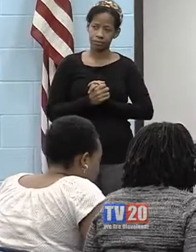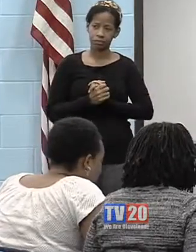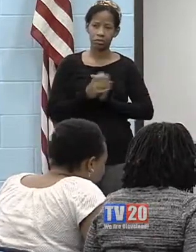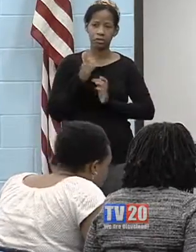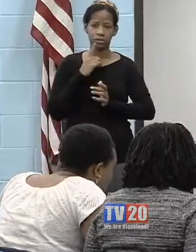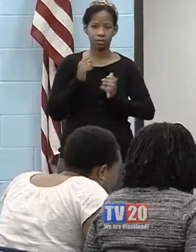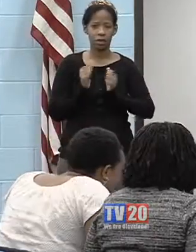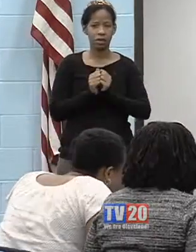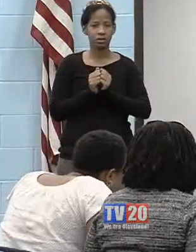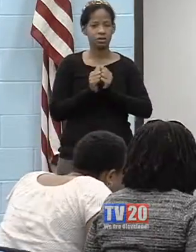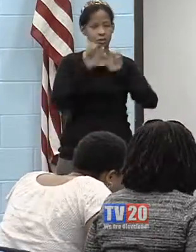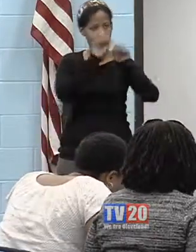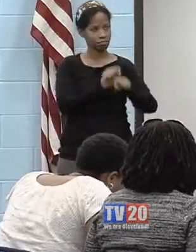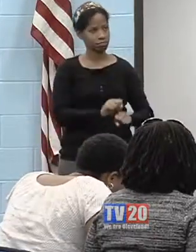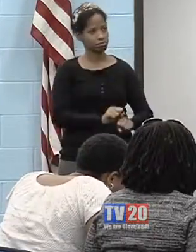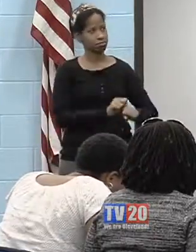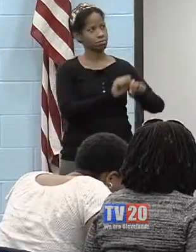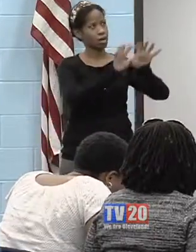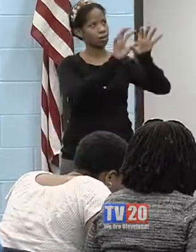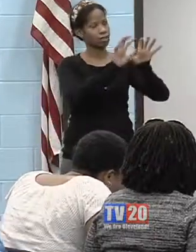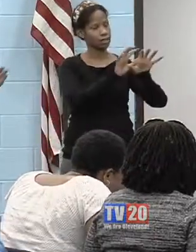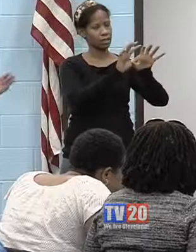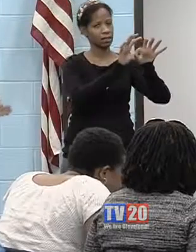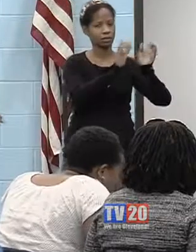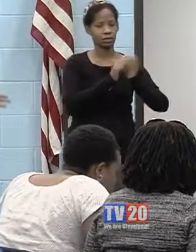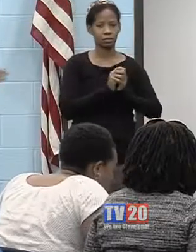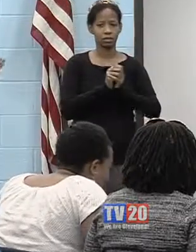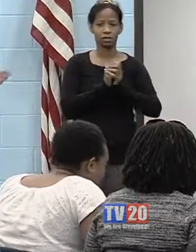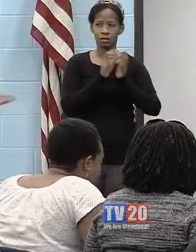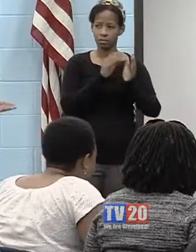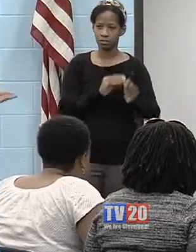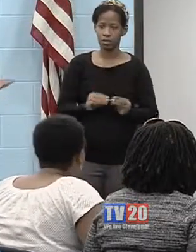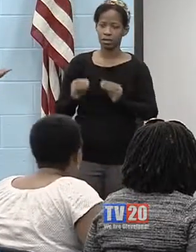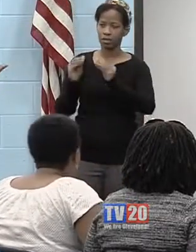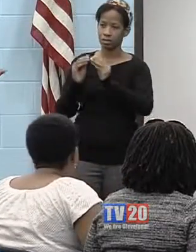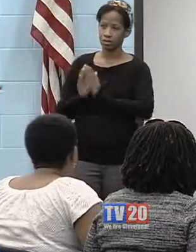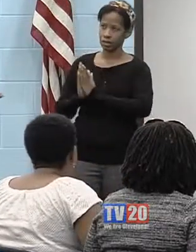To the mountains, to the